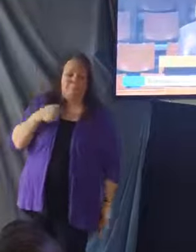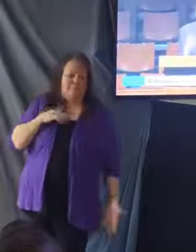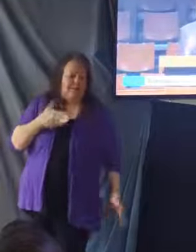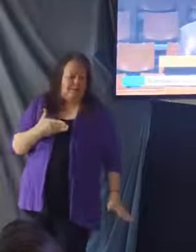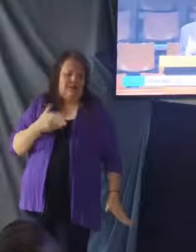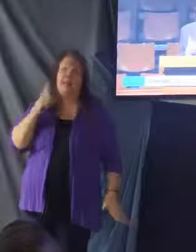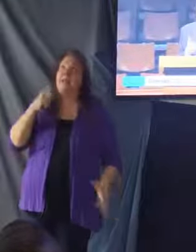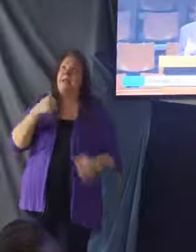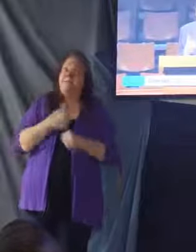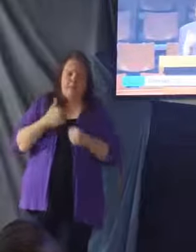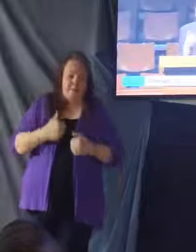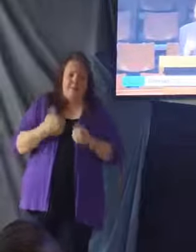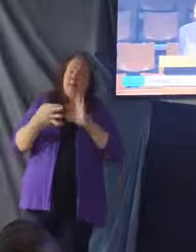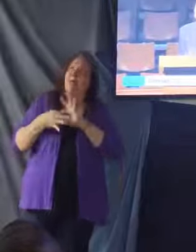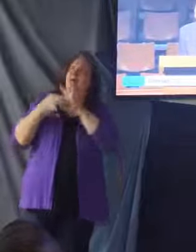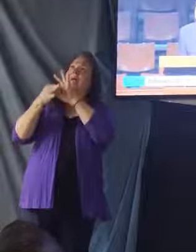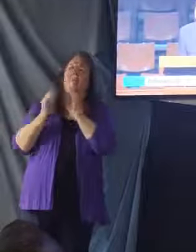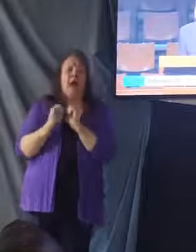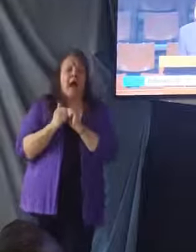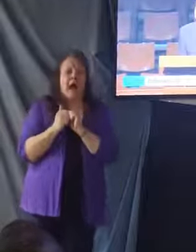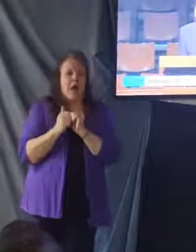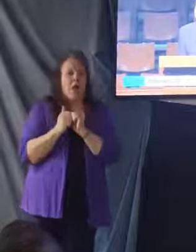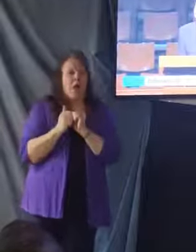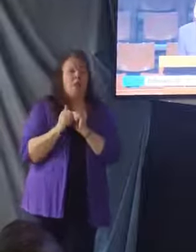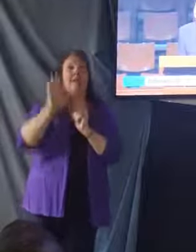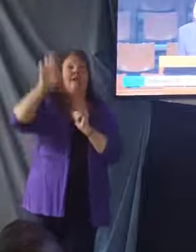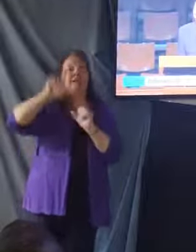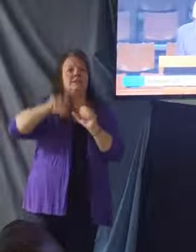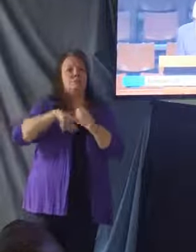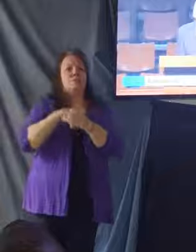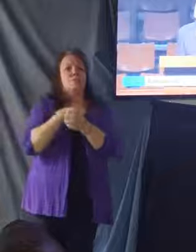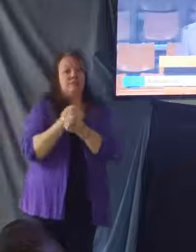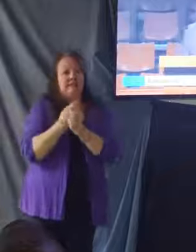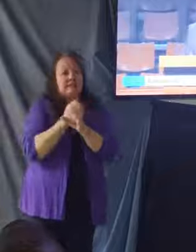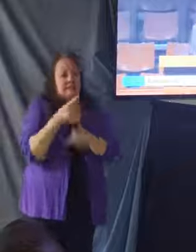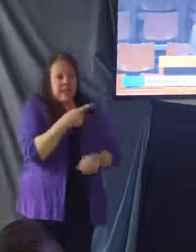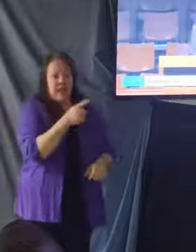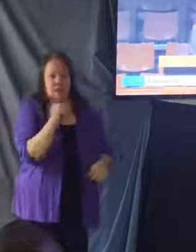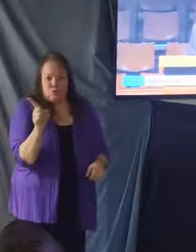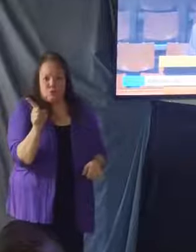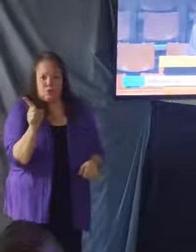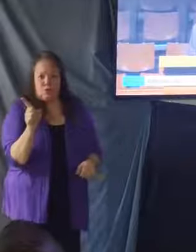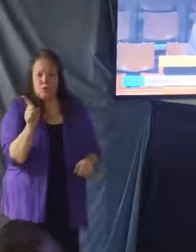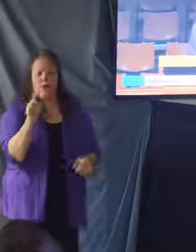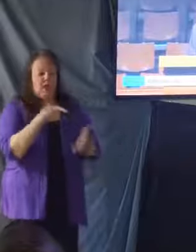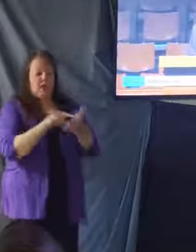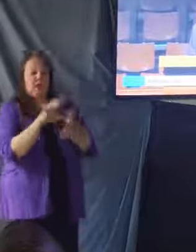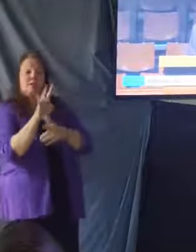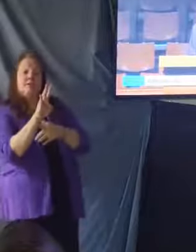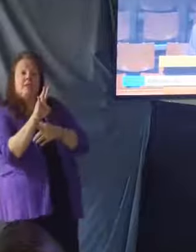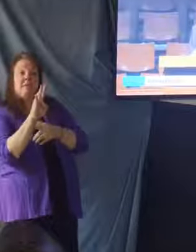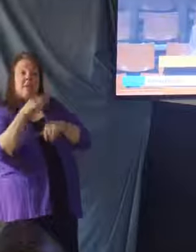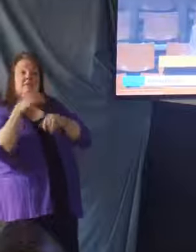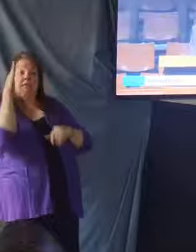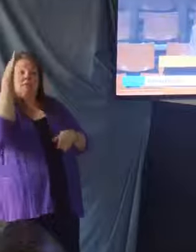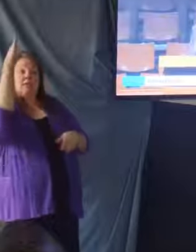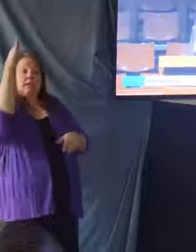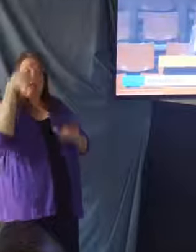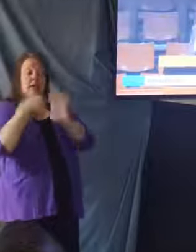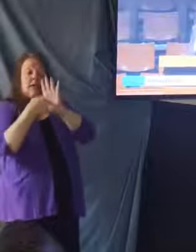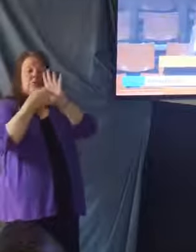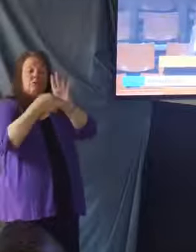made us alive together with Christ. How? By grace you have been saved. And then he brought that, verse 7, in the ages to come he might